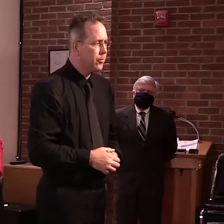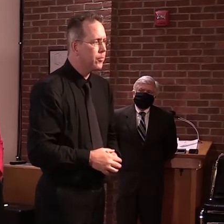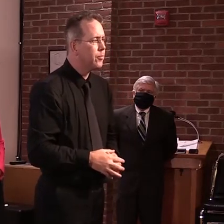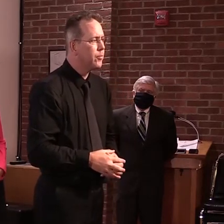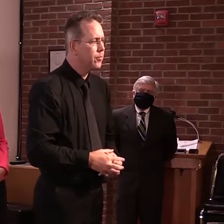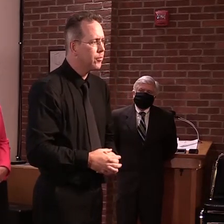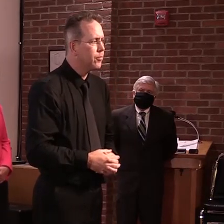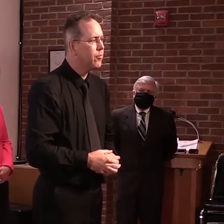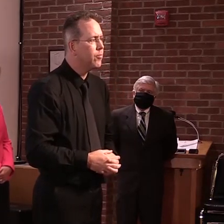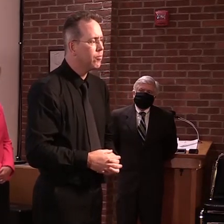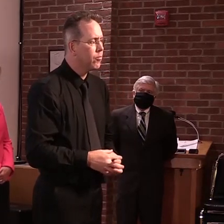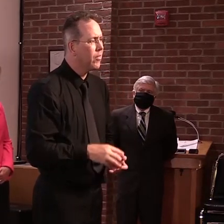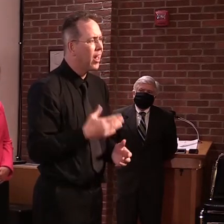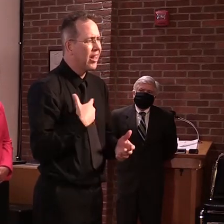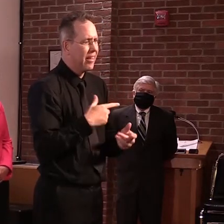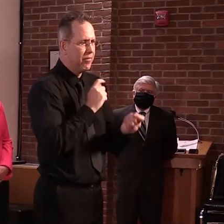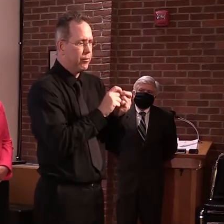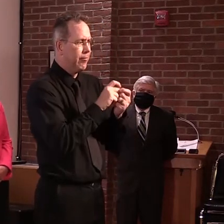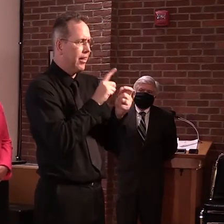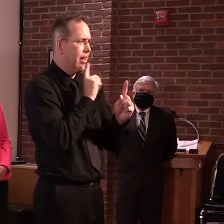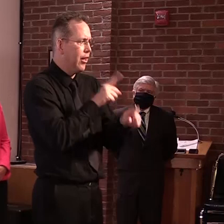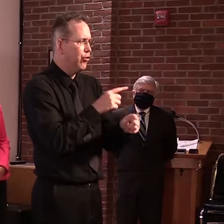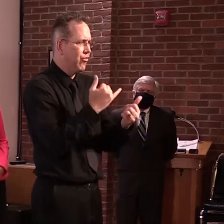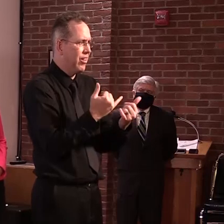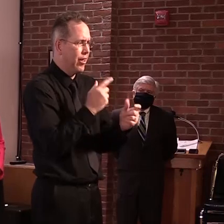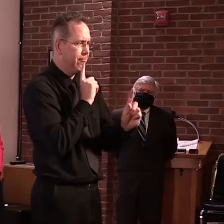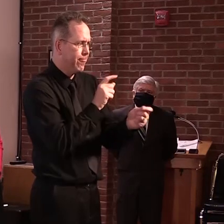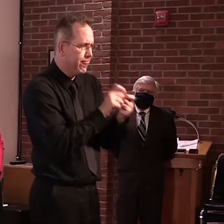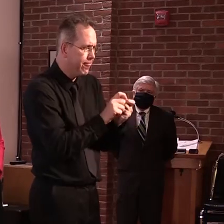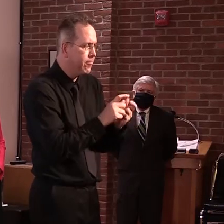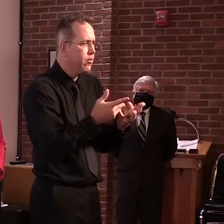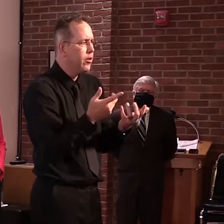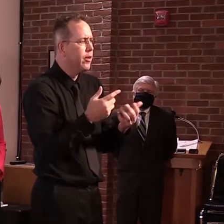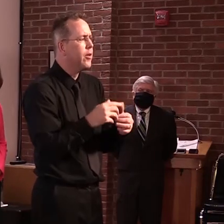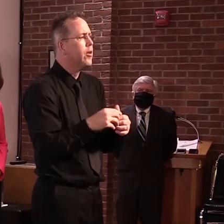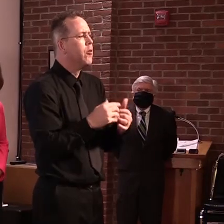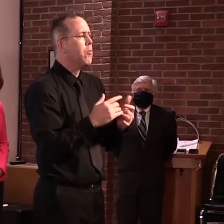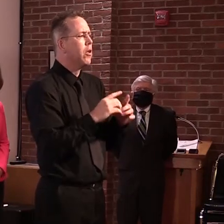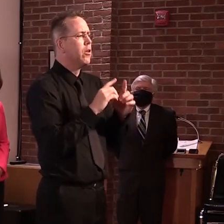department ready, willing, and able whenever that occurs.